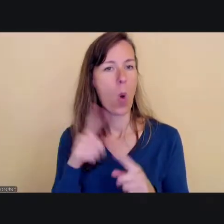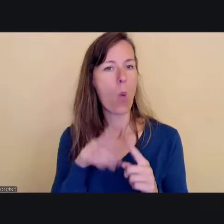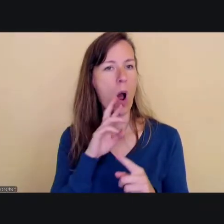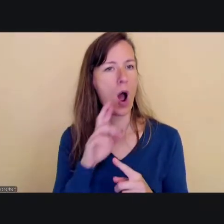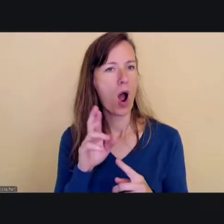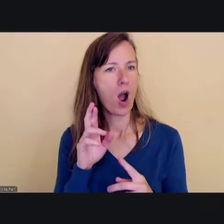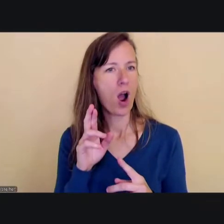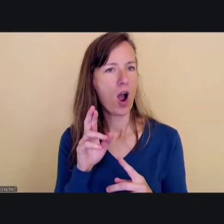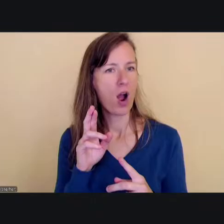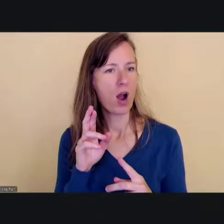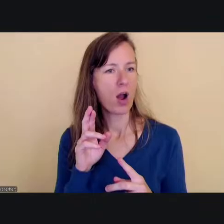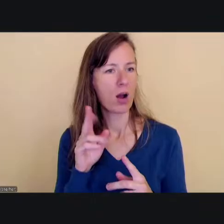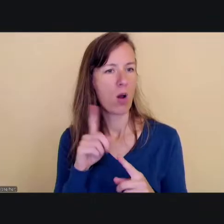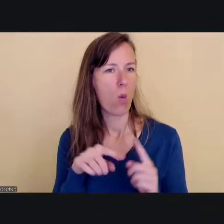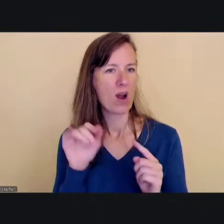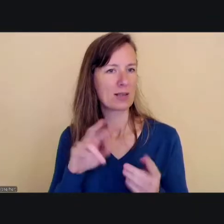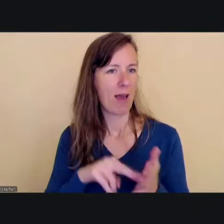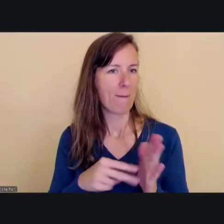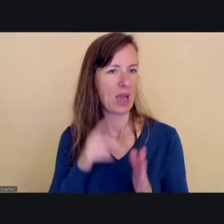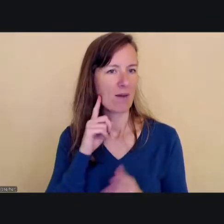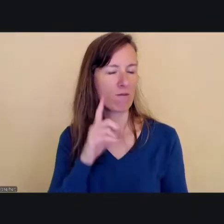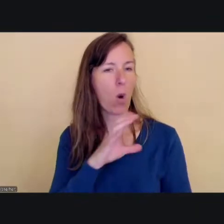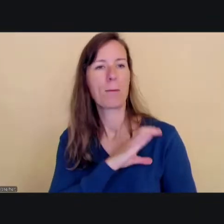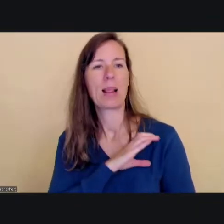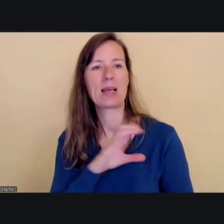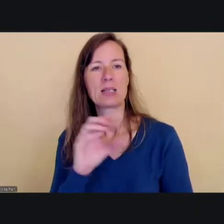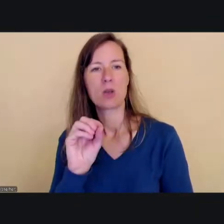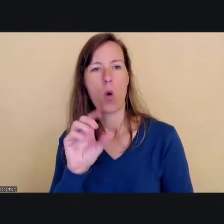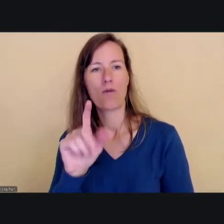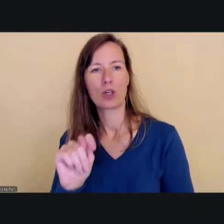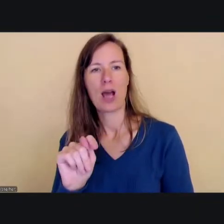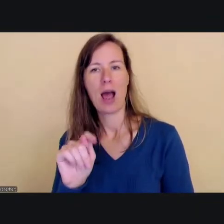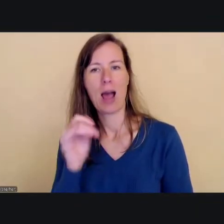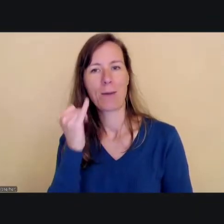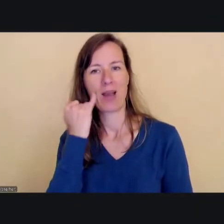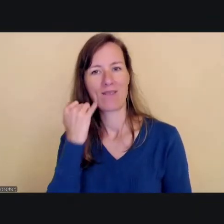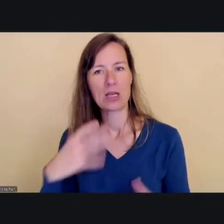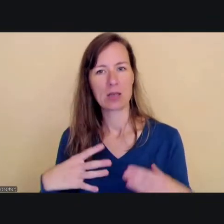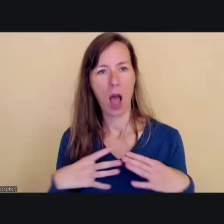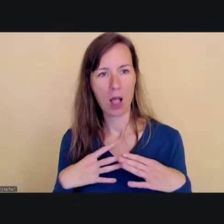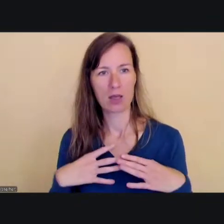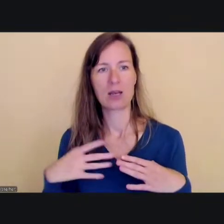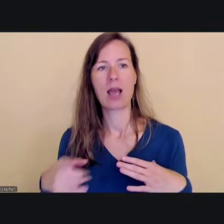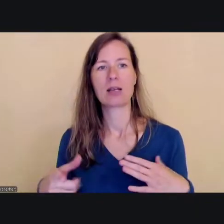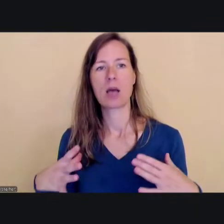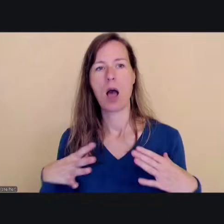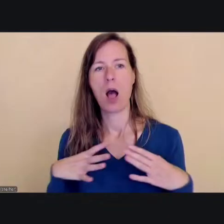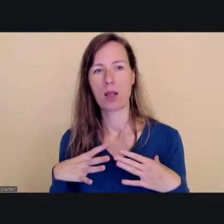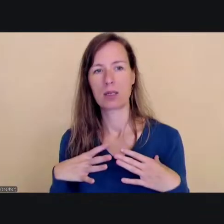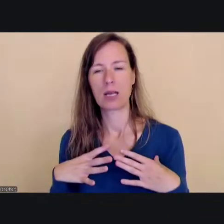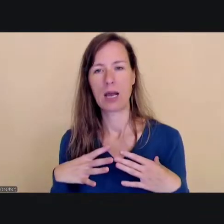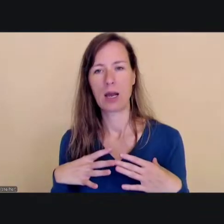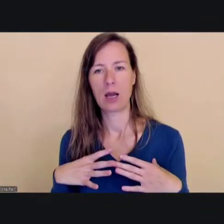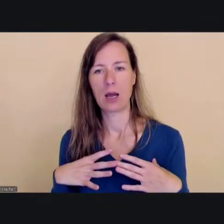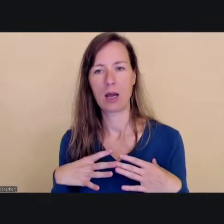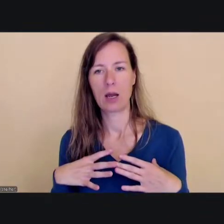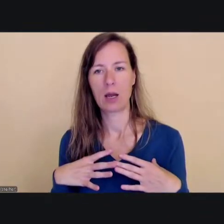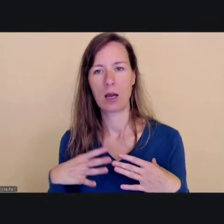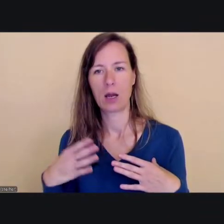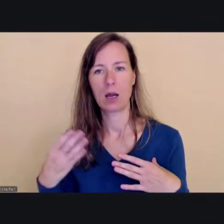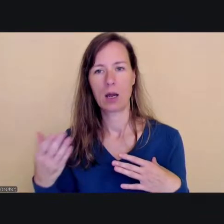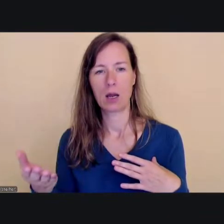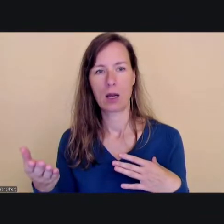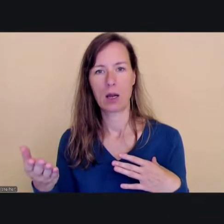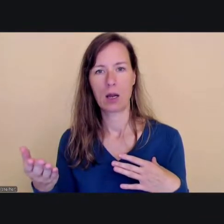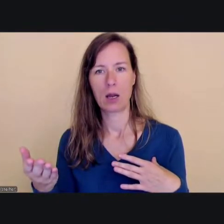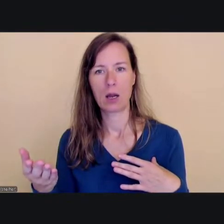implications for police overtime? If it's a holiday, it's a holiday. So is it? That would be a floating